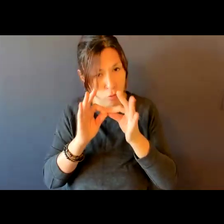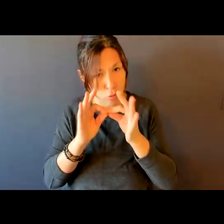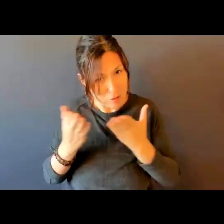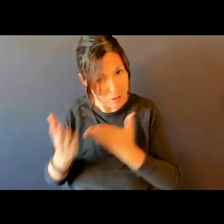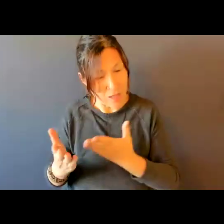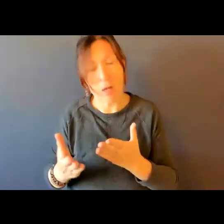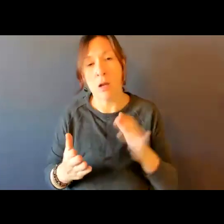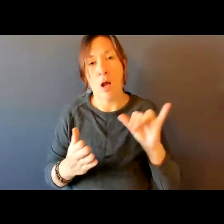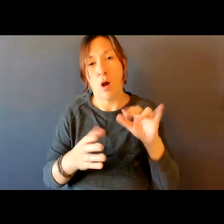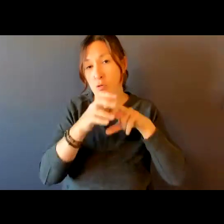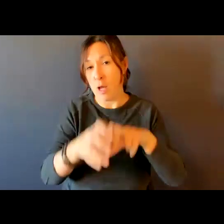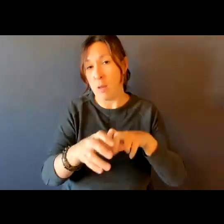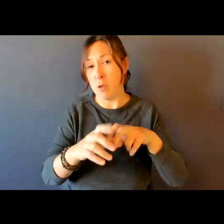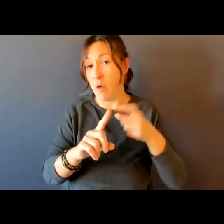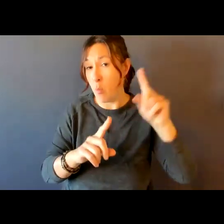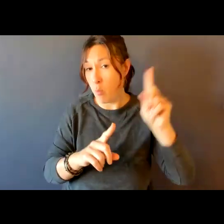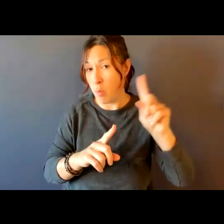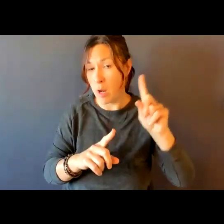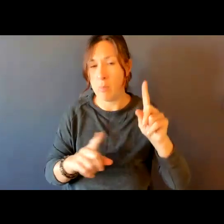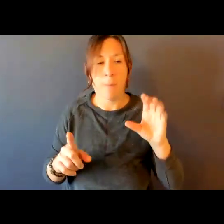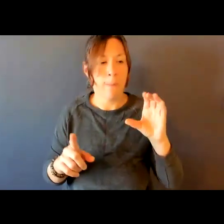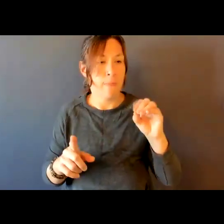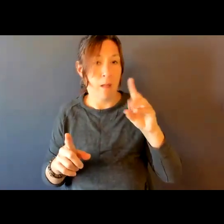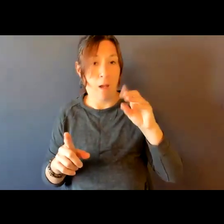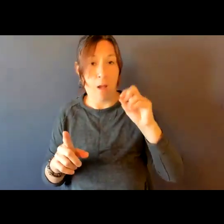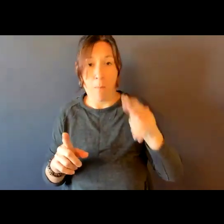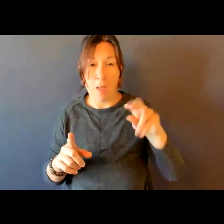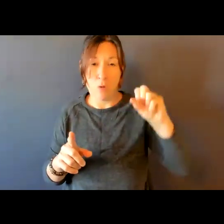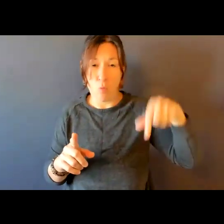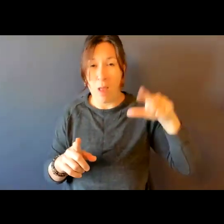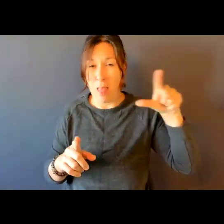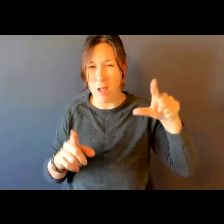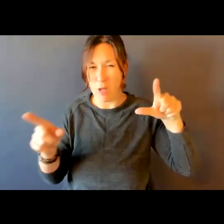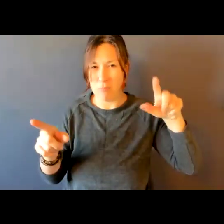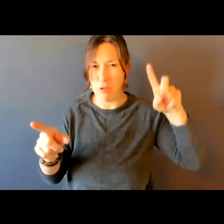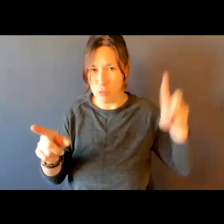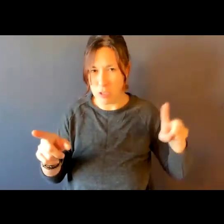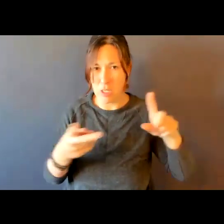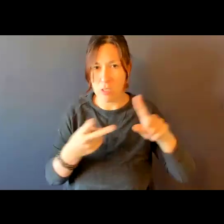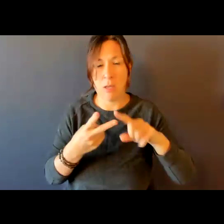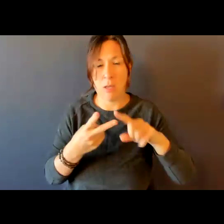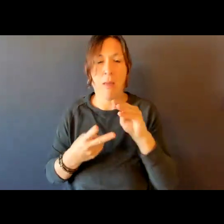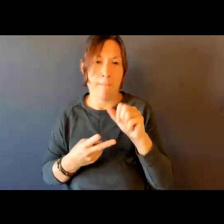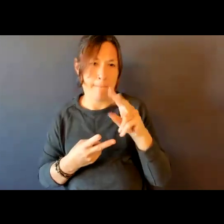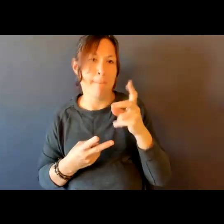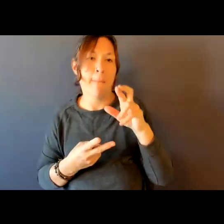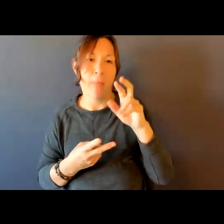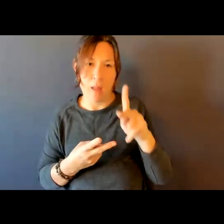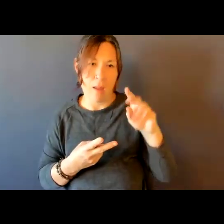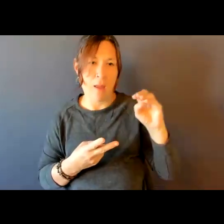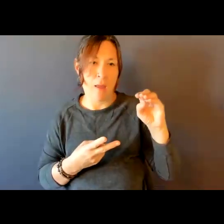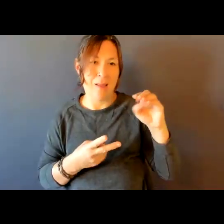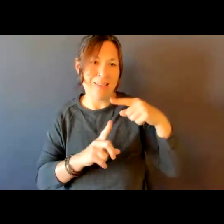the following locations: Codman Square Library in Dorchester, Maverick MBTA Station in